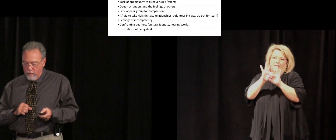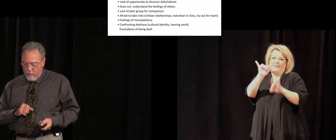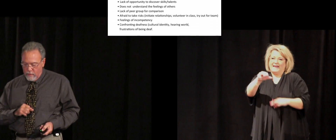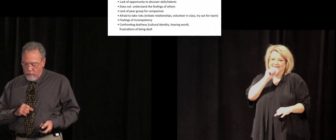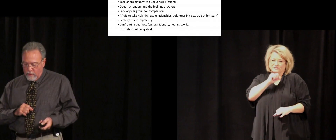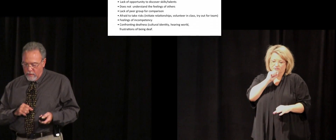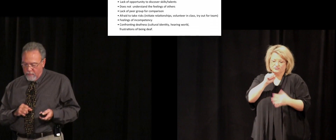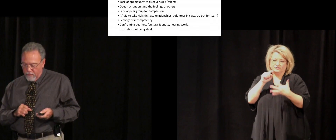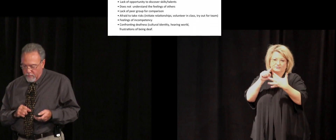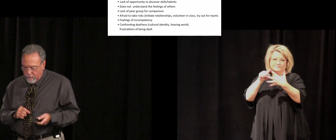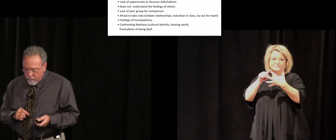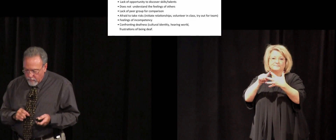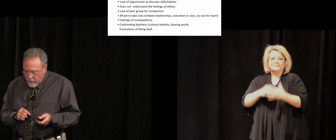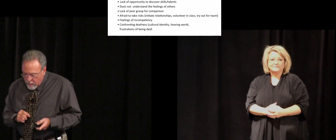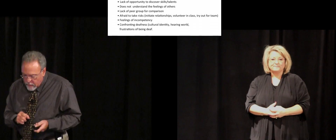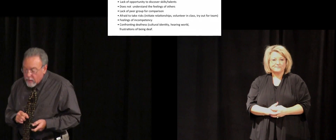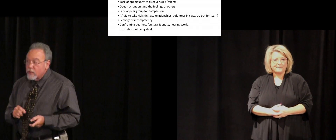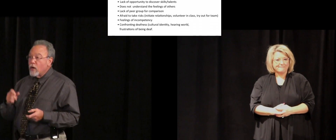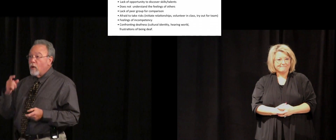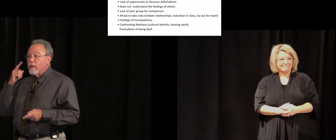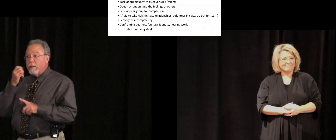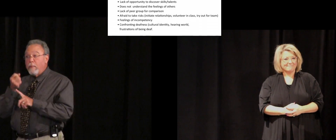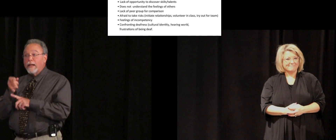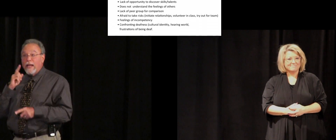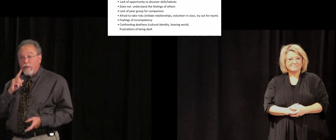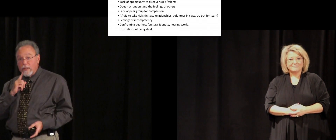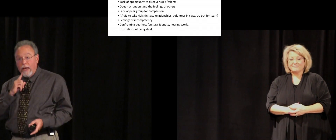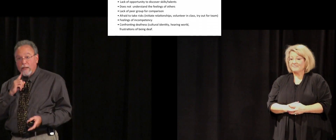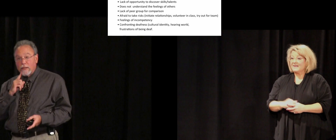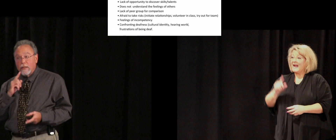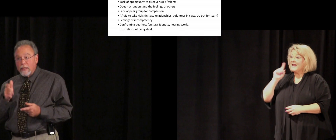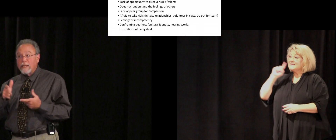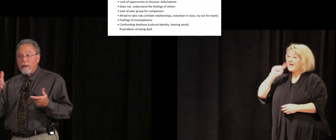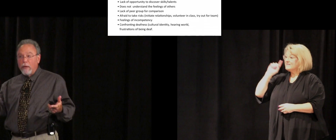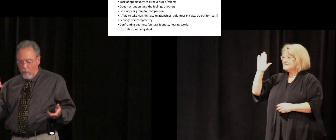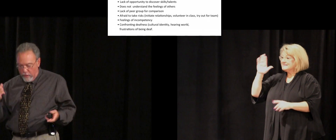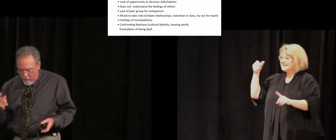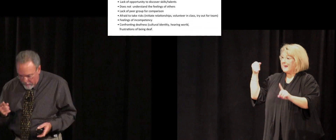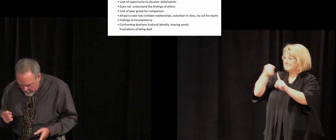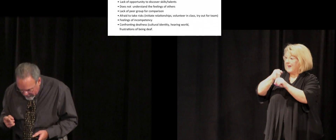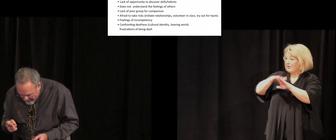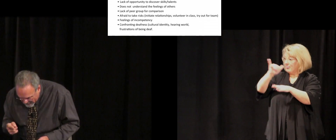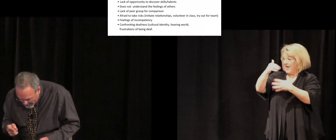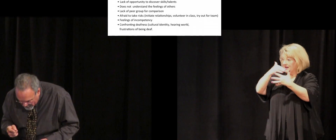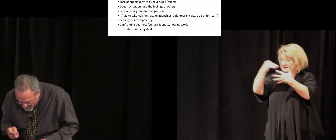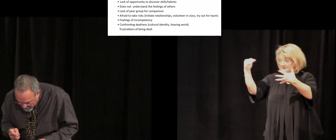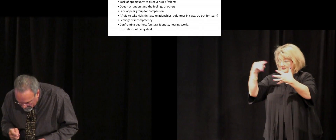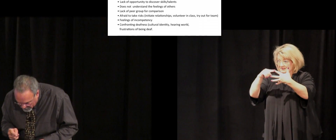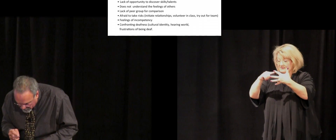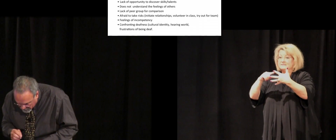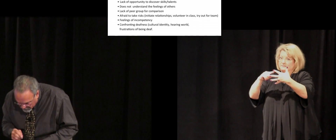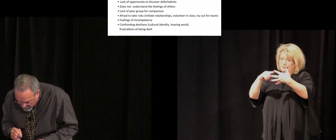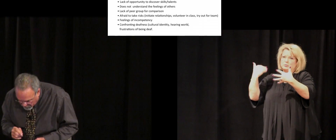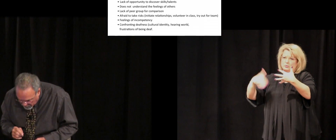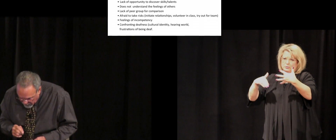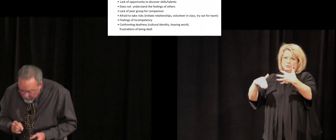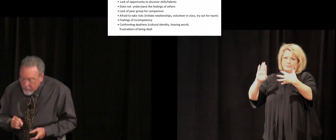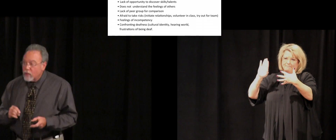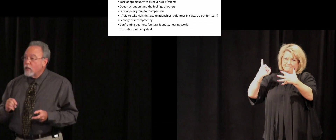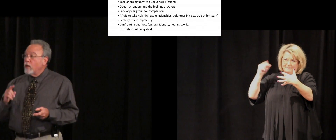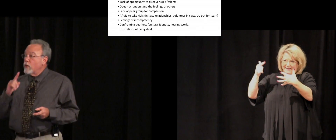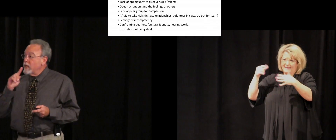making judgments and decisions and prioritizing. So at this age, it's tough. In the best